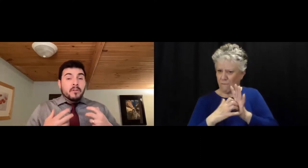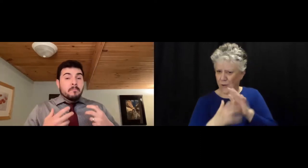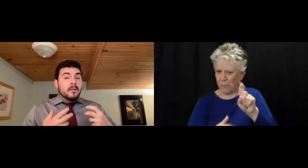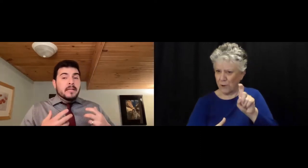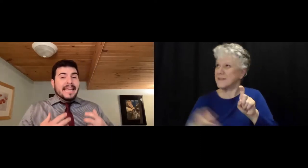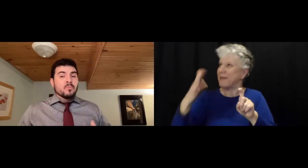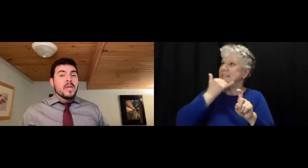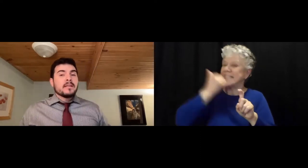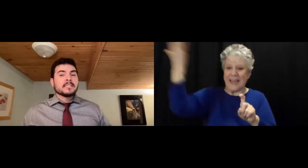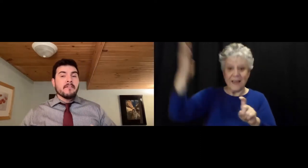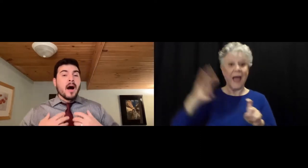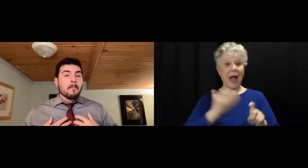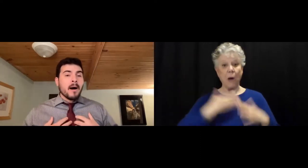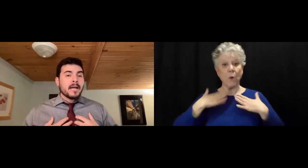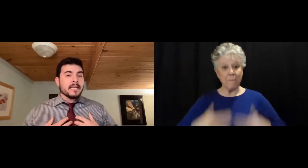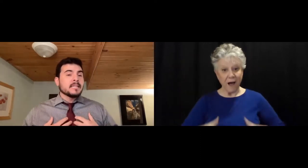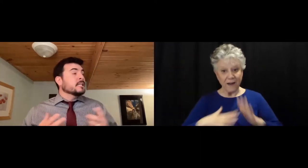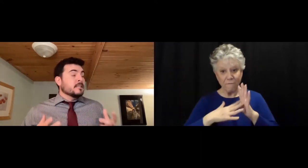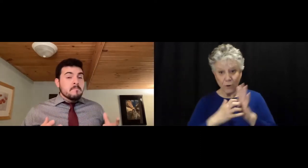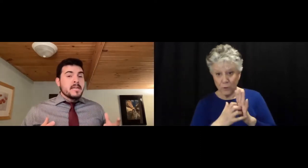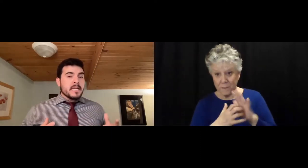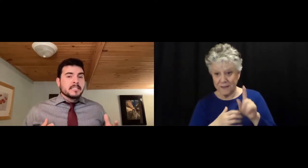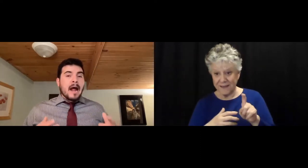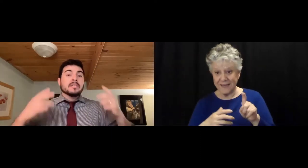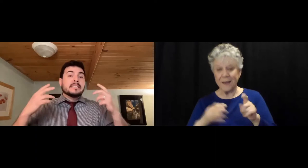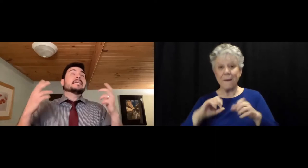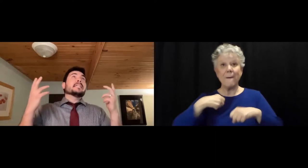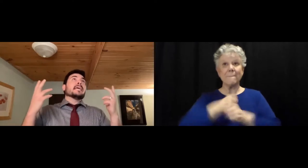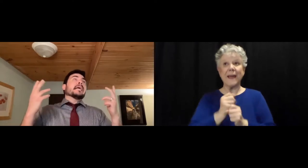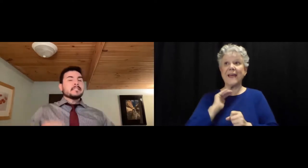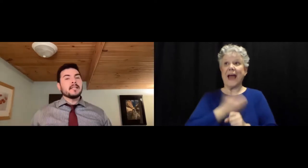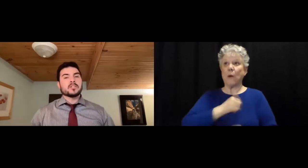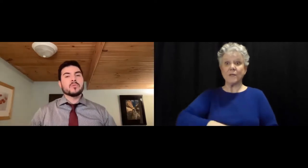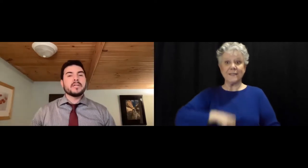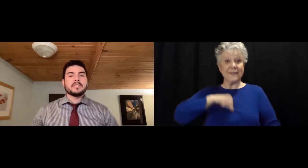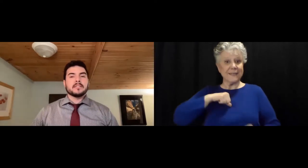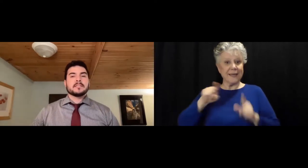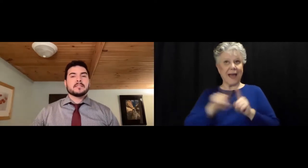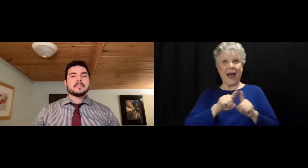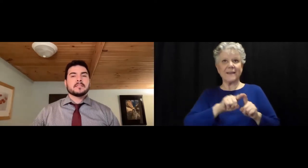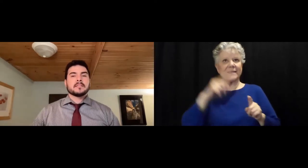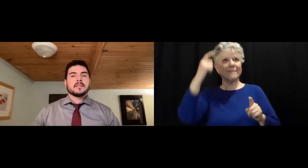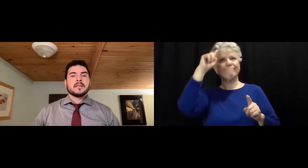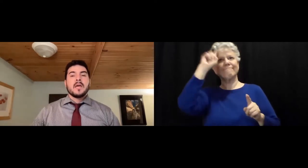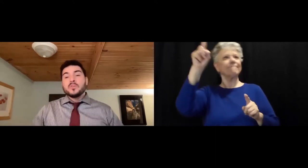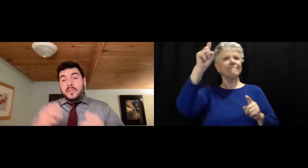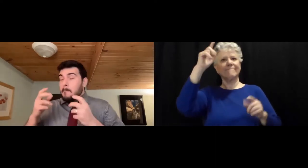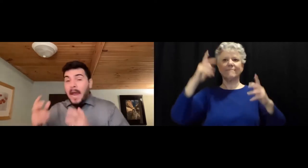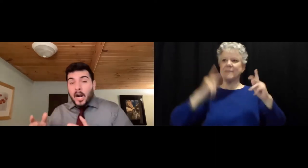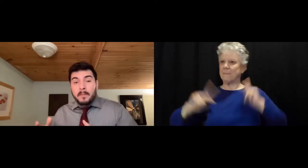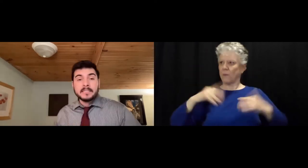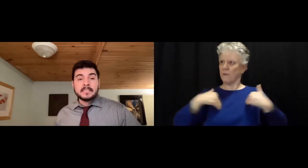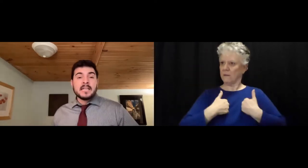Does the vulnerability and weakness of our bodies diminish our dignity as intellectual creatures? Do